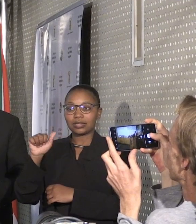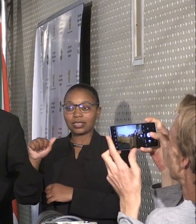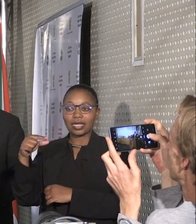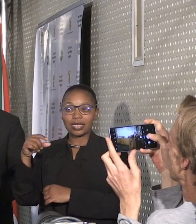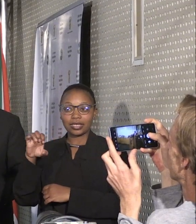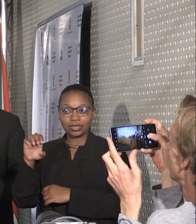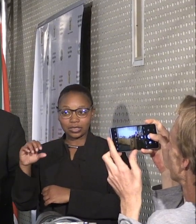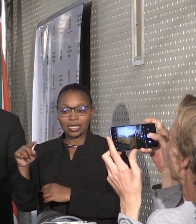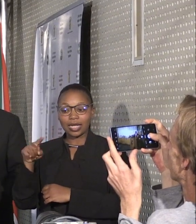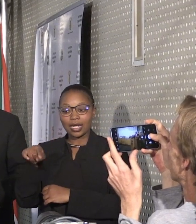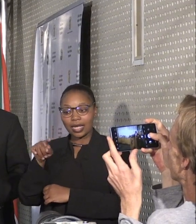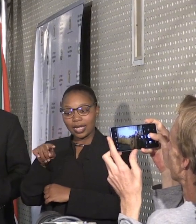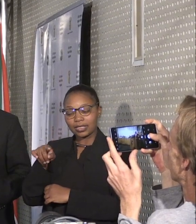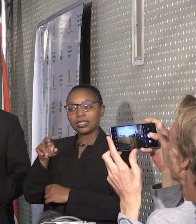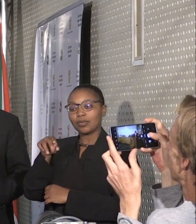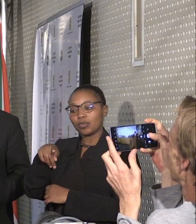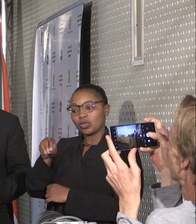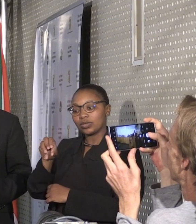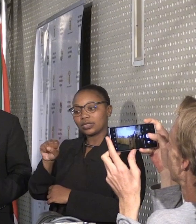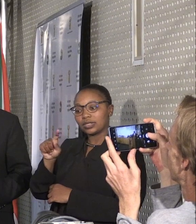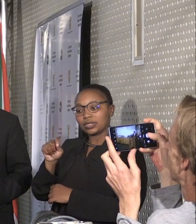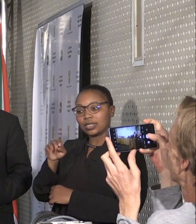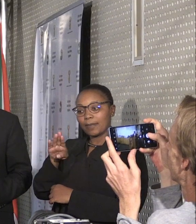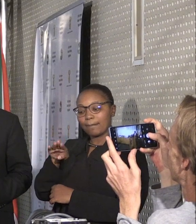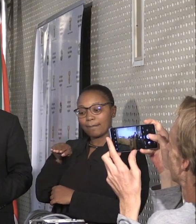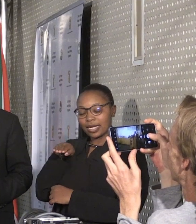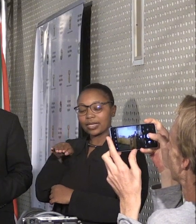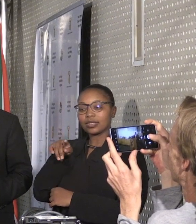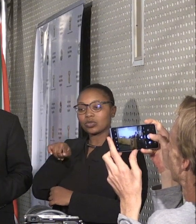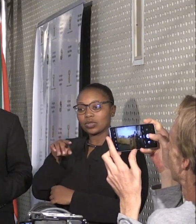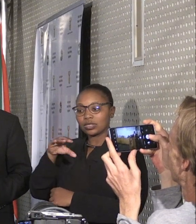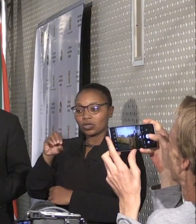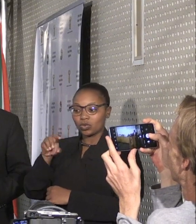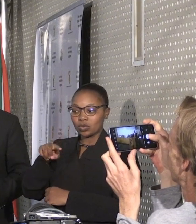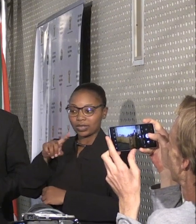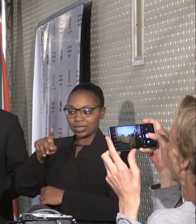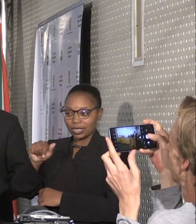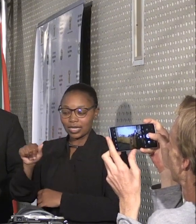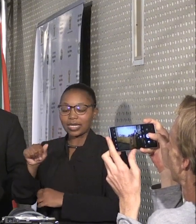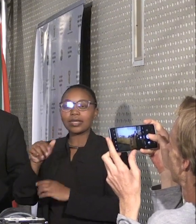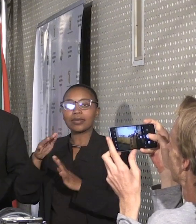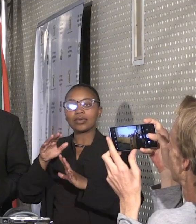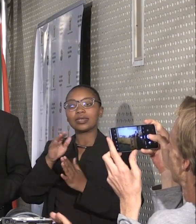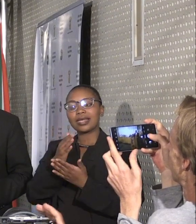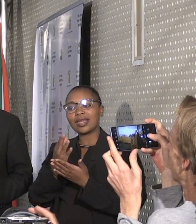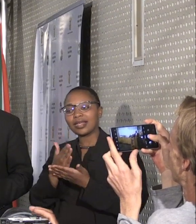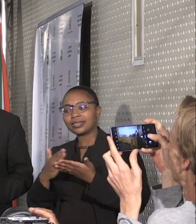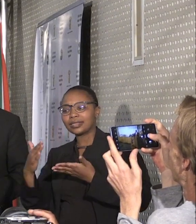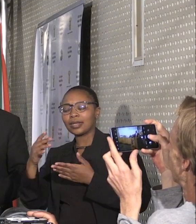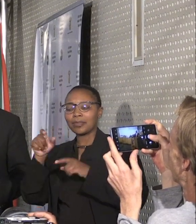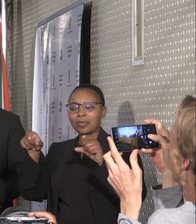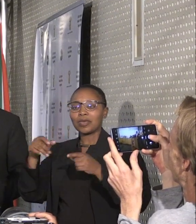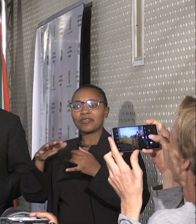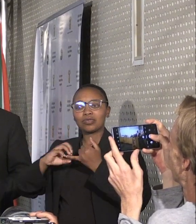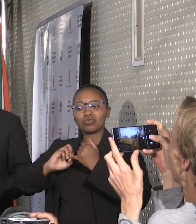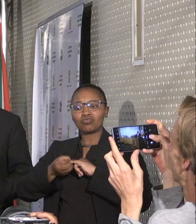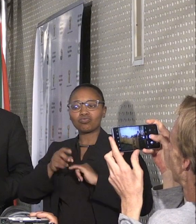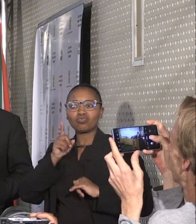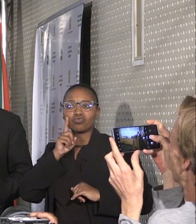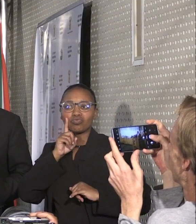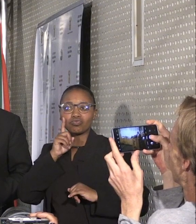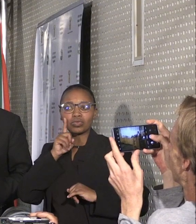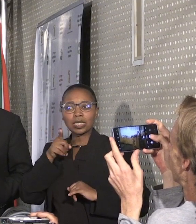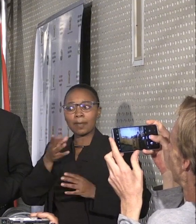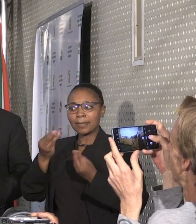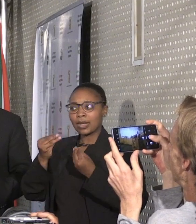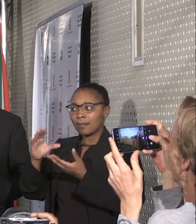pbcapitalbalancing@postbank.co.za. We have also encountered some attempts to defraud the system by individuals who would have received their funds